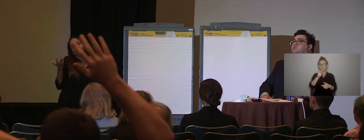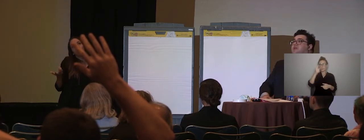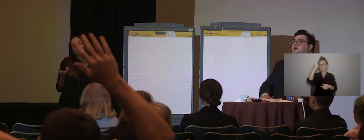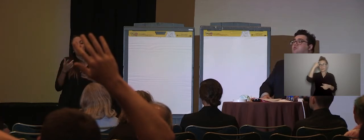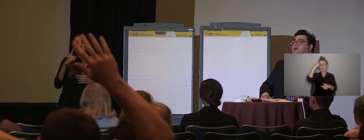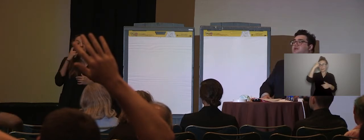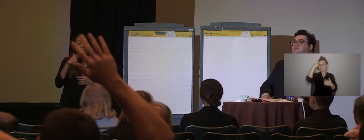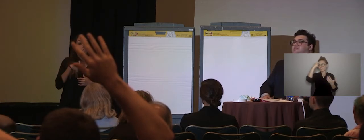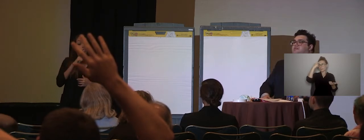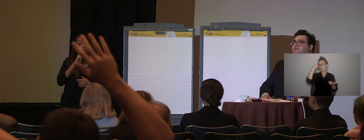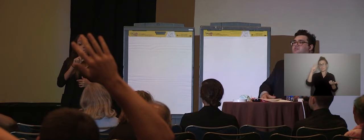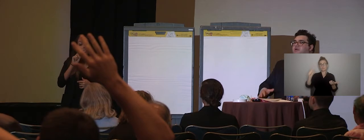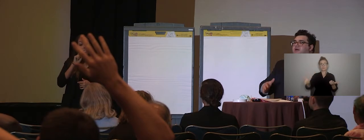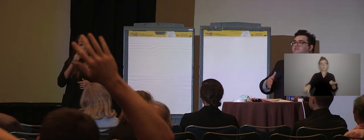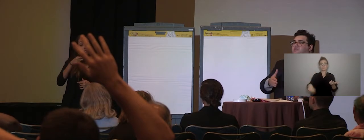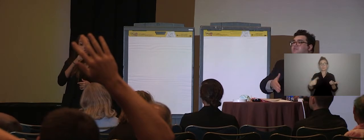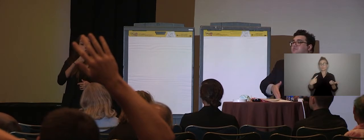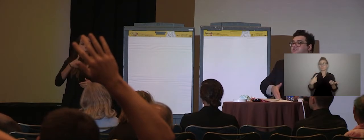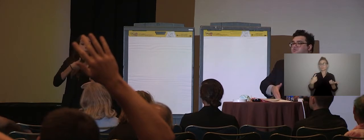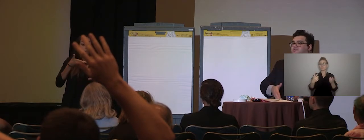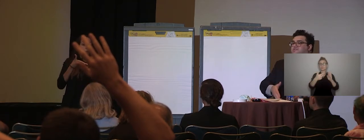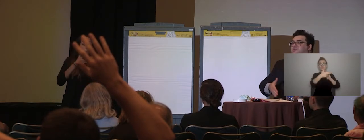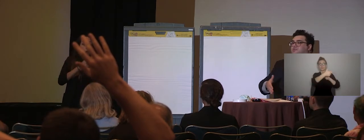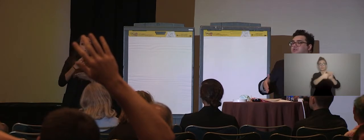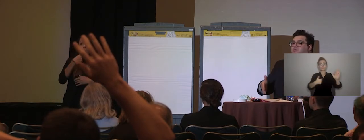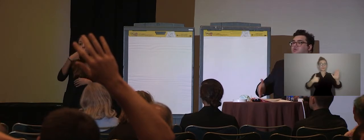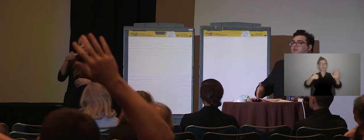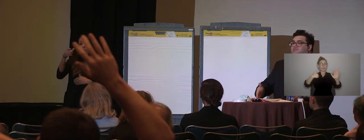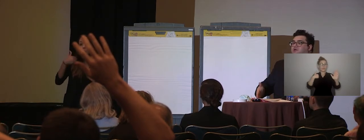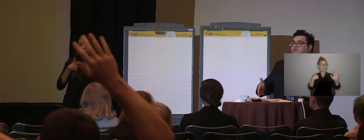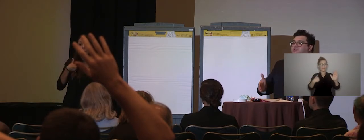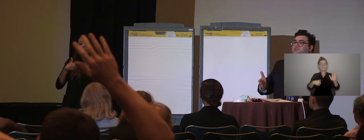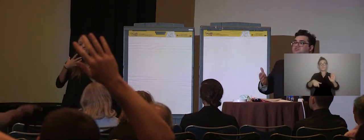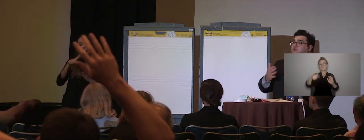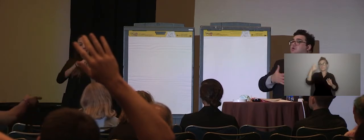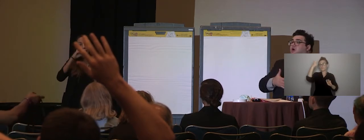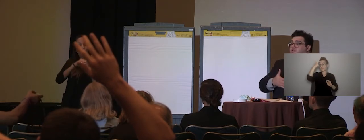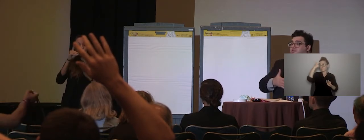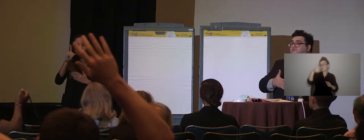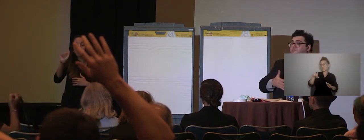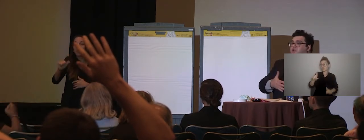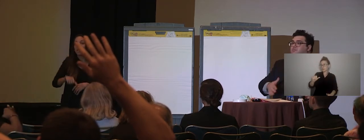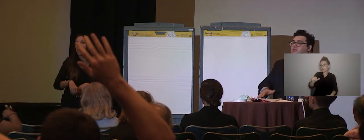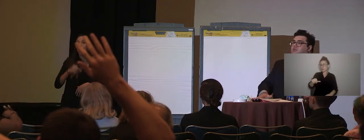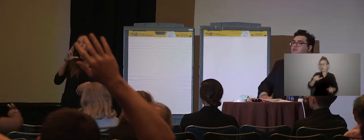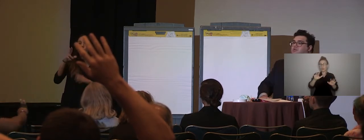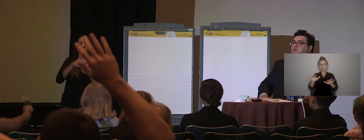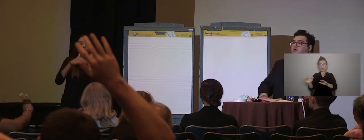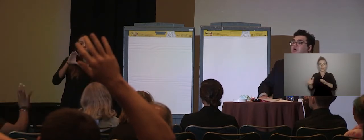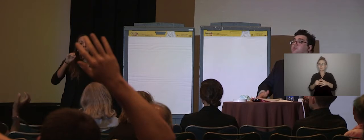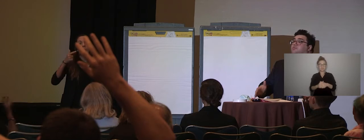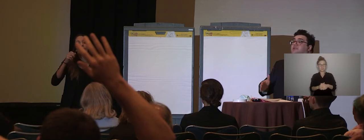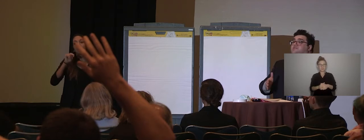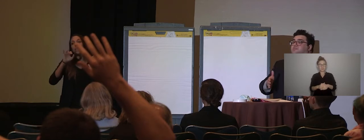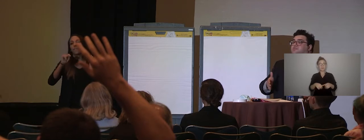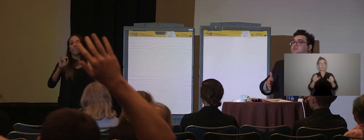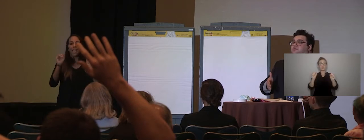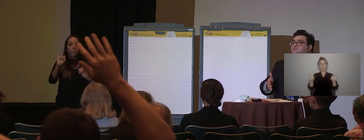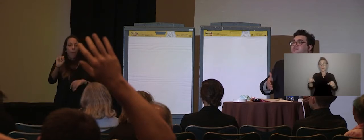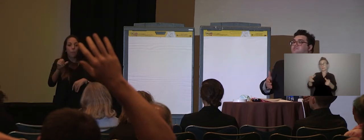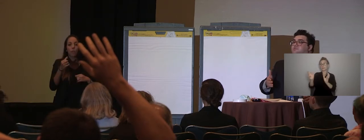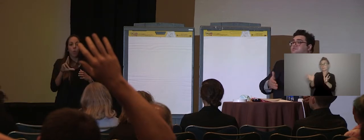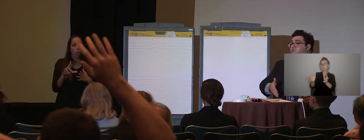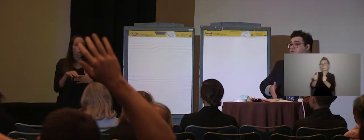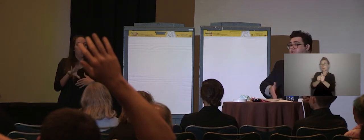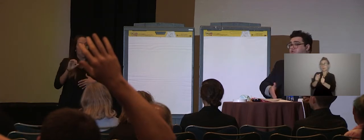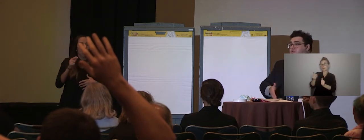think you would outright say that you have an intellectual disability or a mental health condition or a cognitive impairment, although that is something that you would